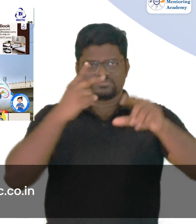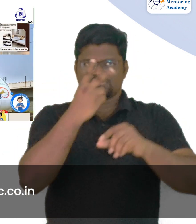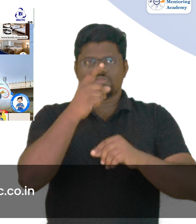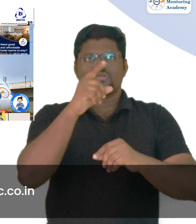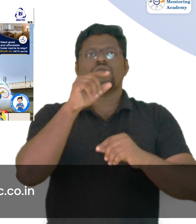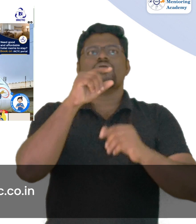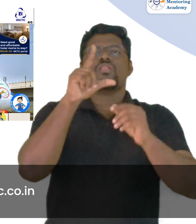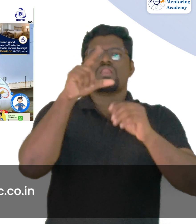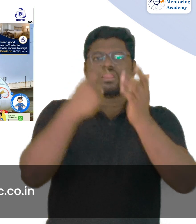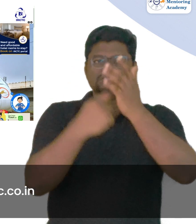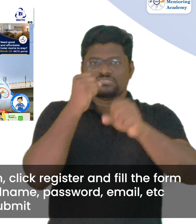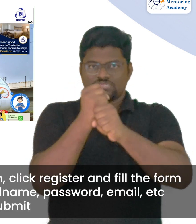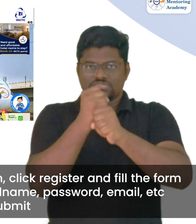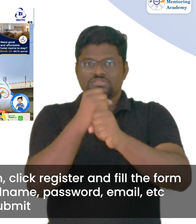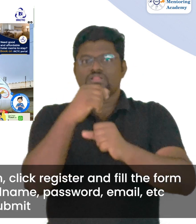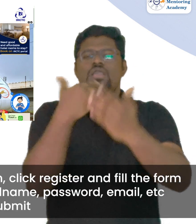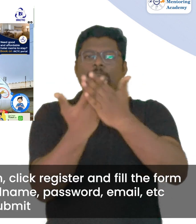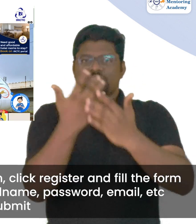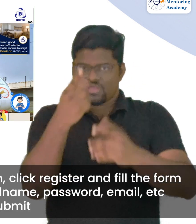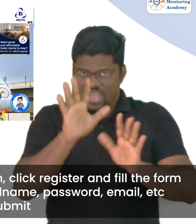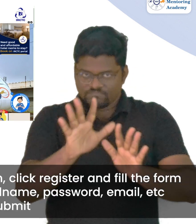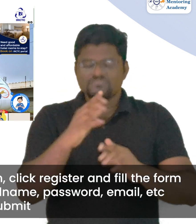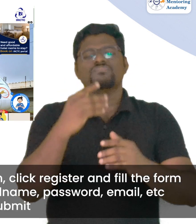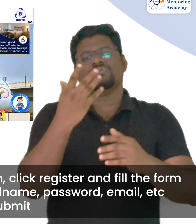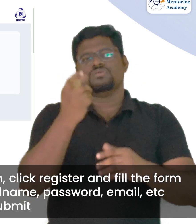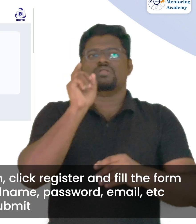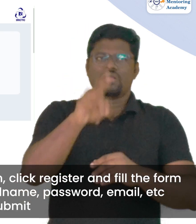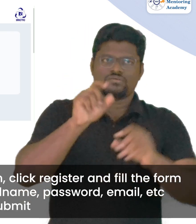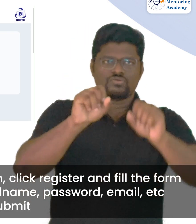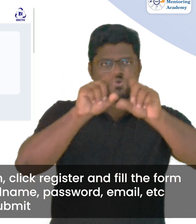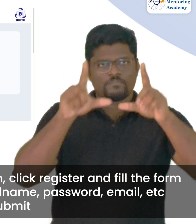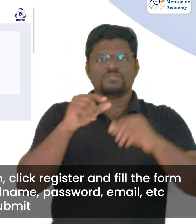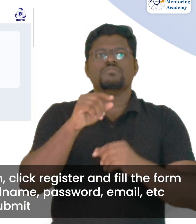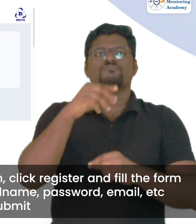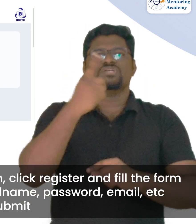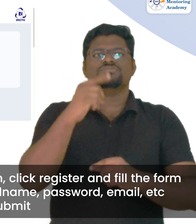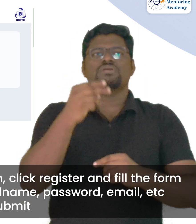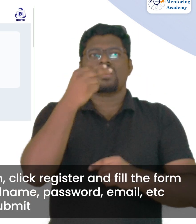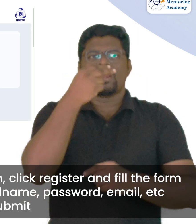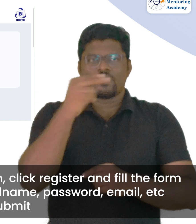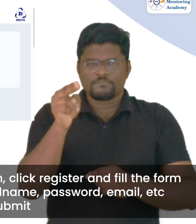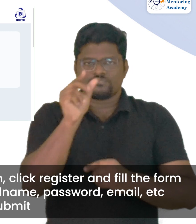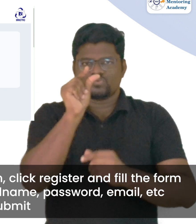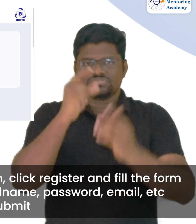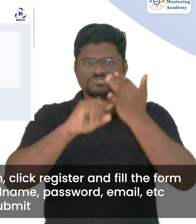www.irctc.co.in. If you are registered in IRCTC, then click Register. Fill the form with the